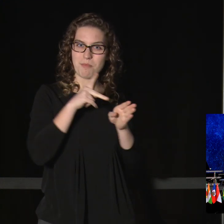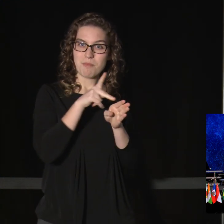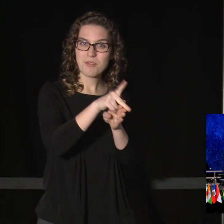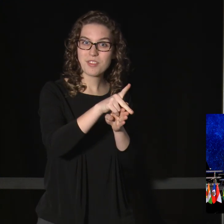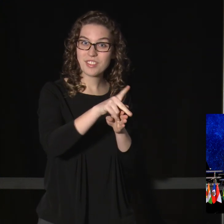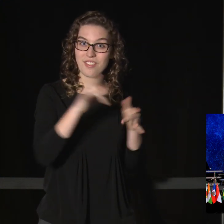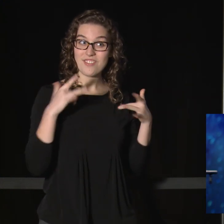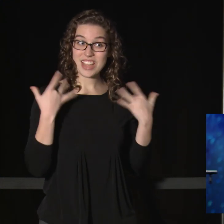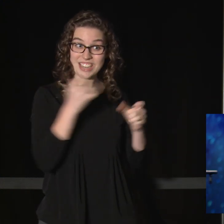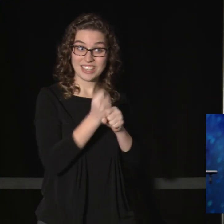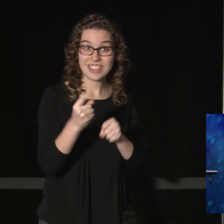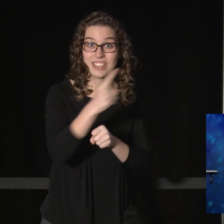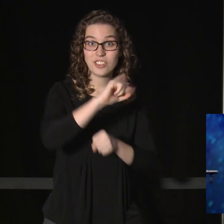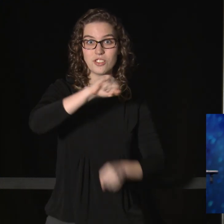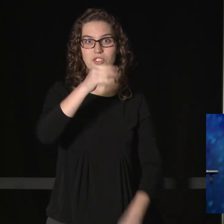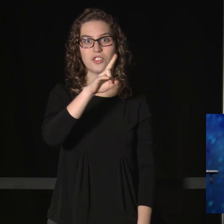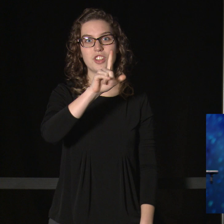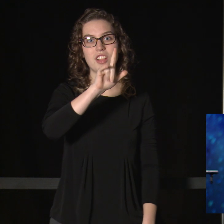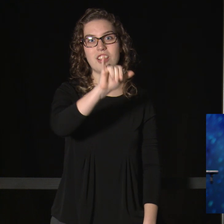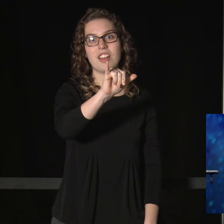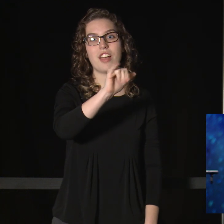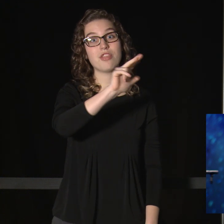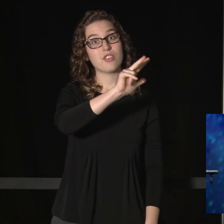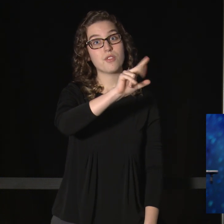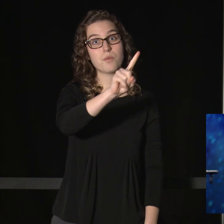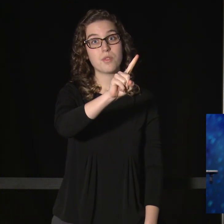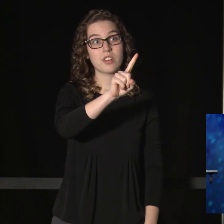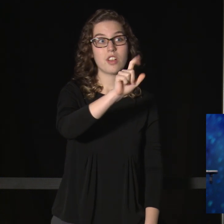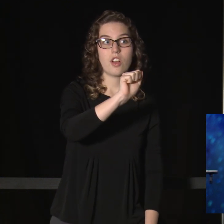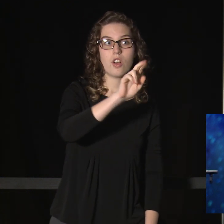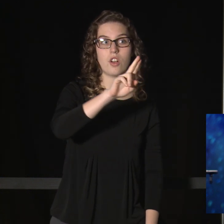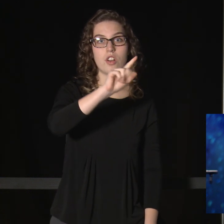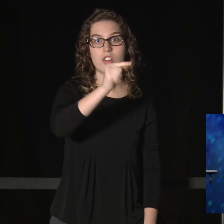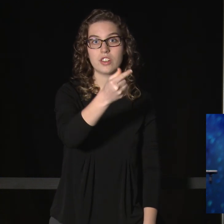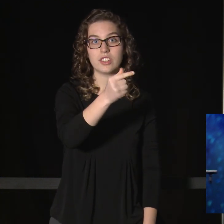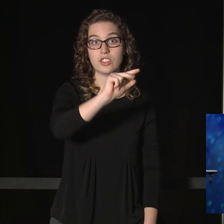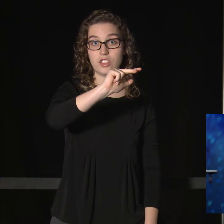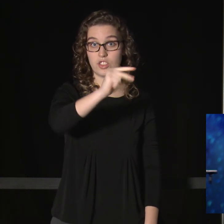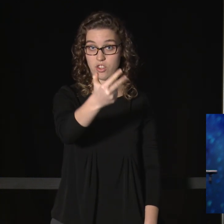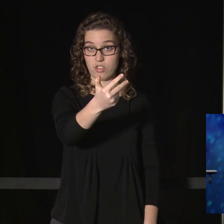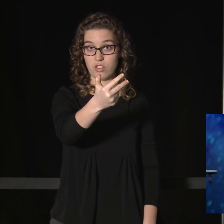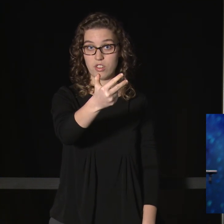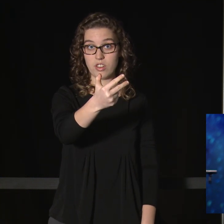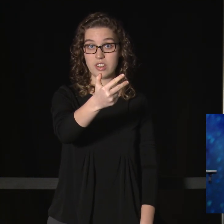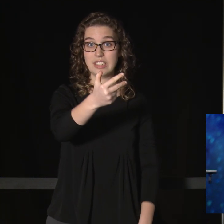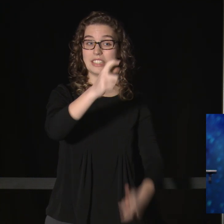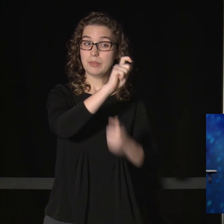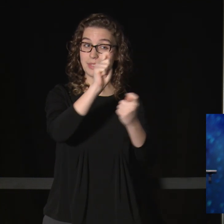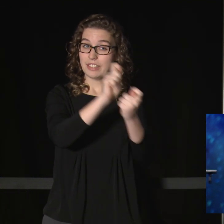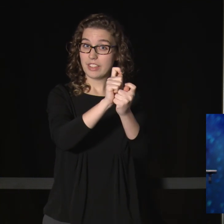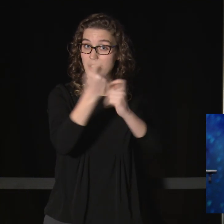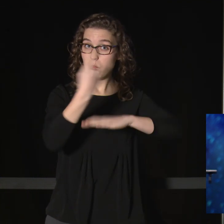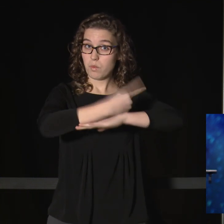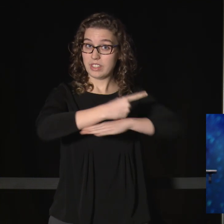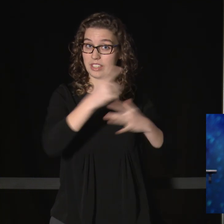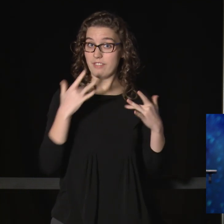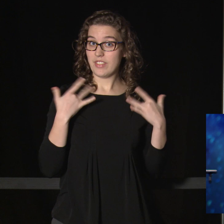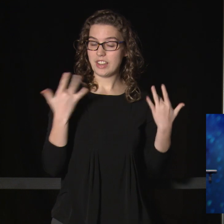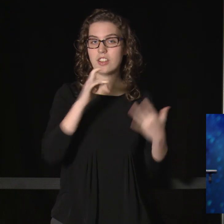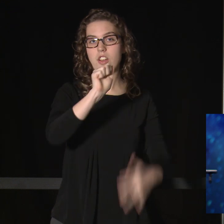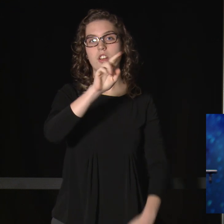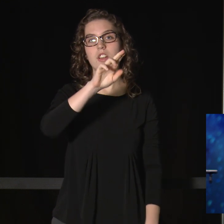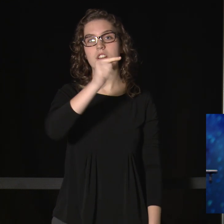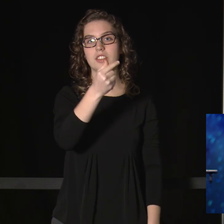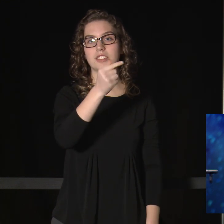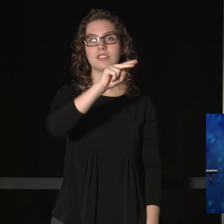next year, July 31 to August 3rd, and that one-day event is specifically August 2nd. So as people